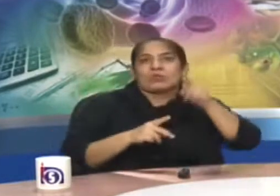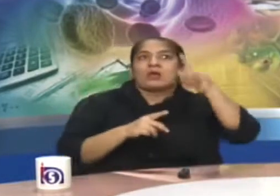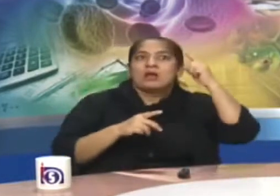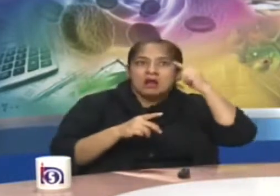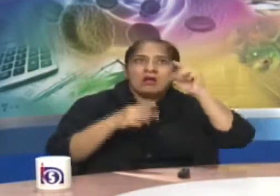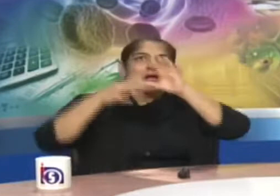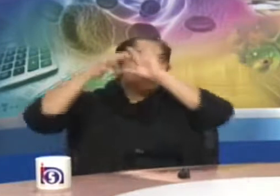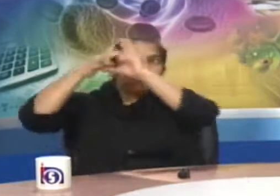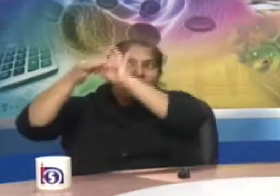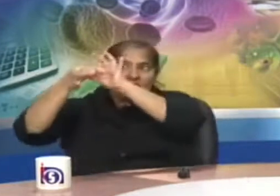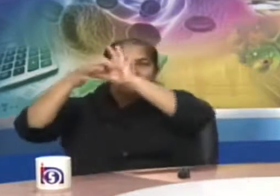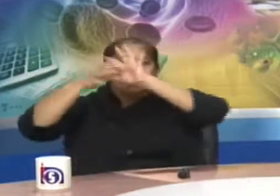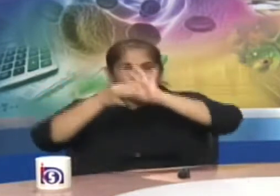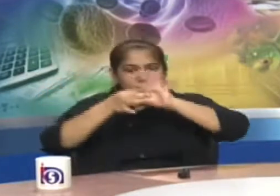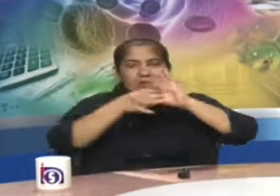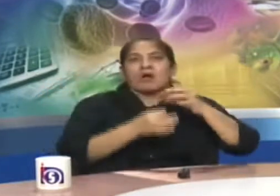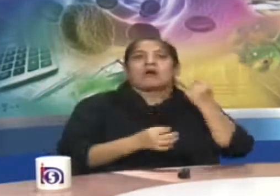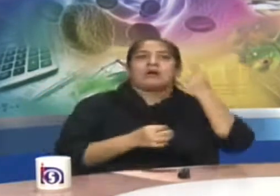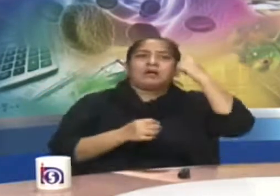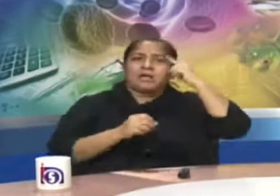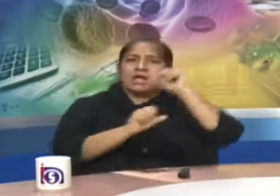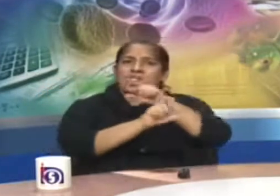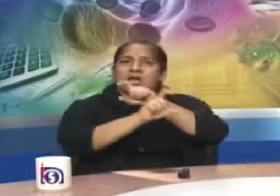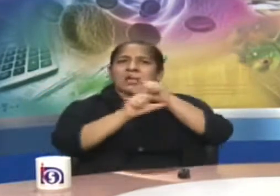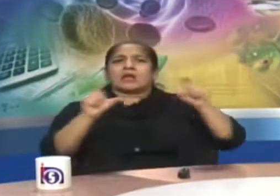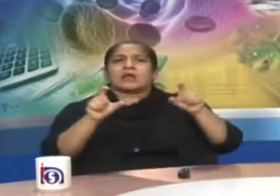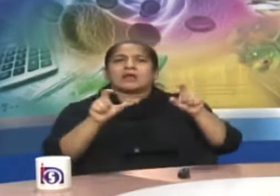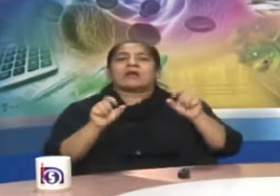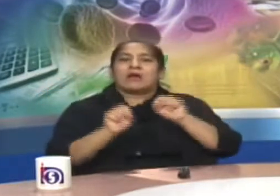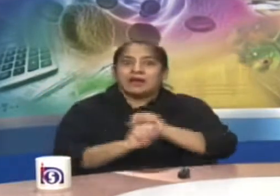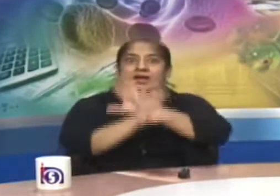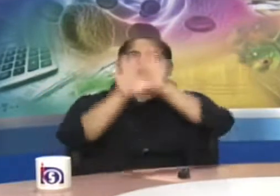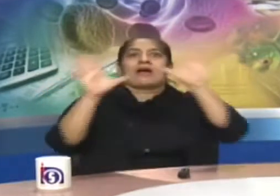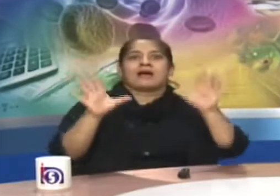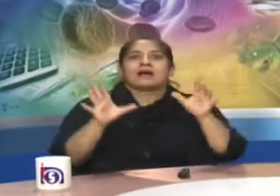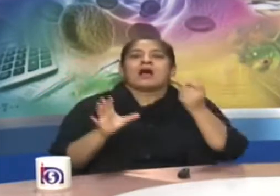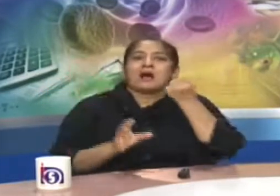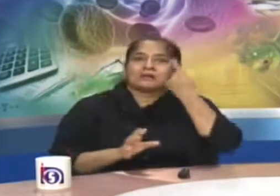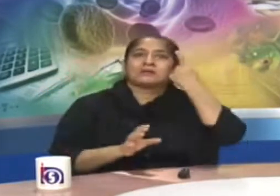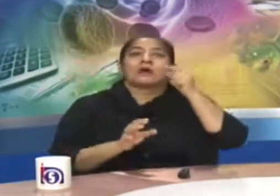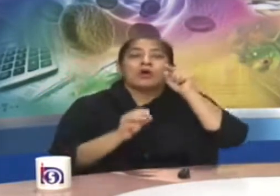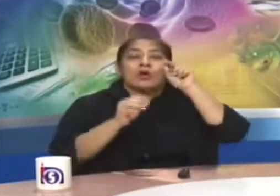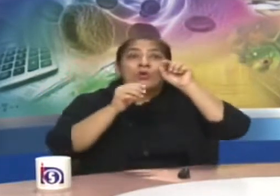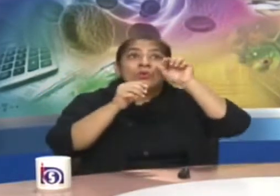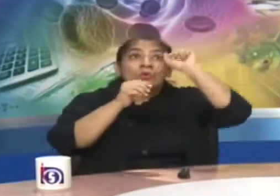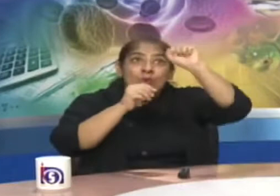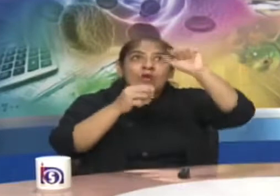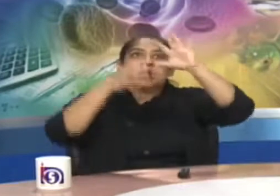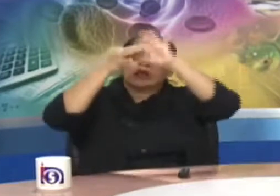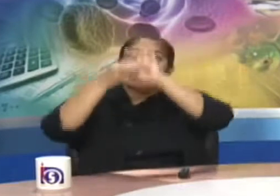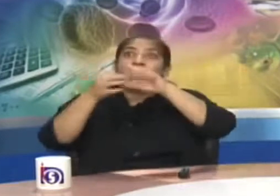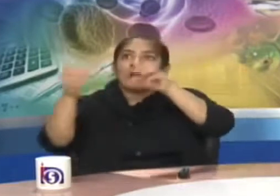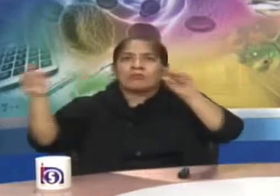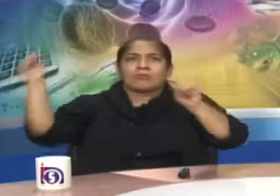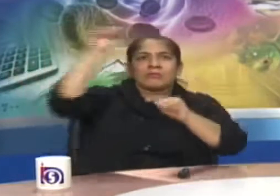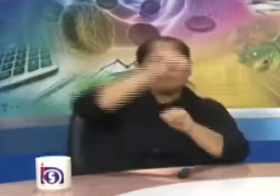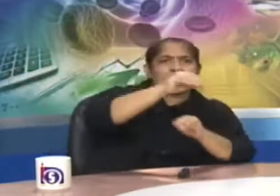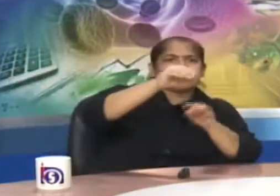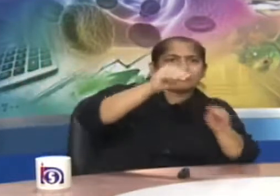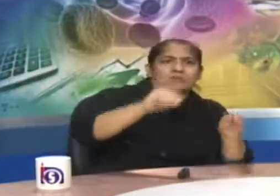to the society. All three are different. So I would be explaining now